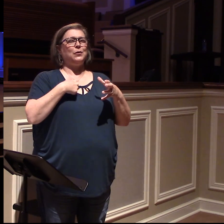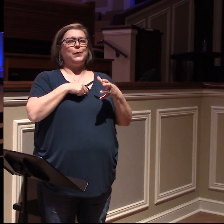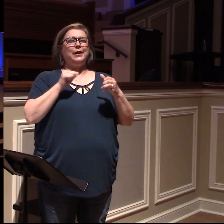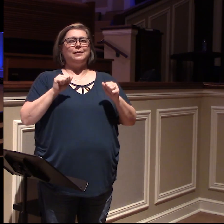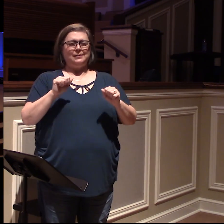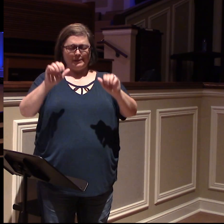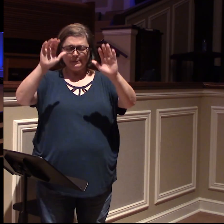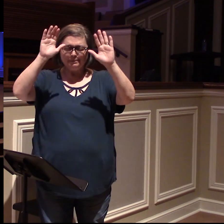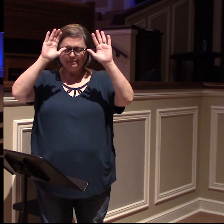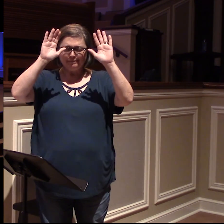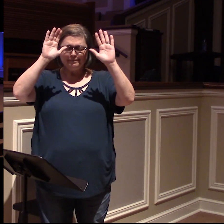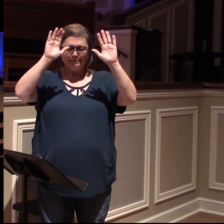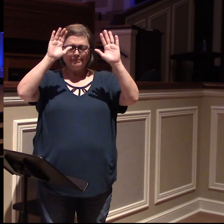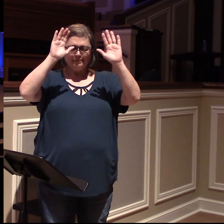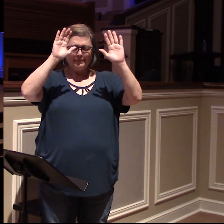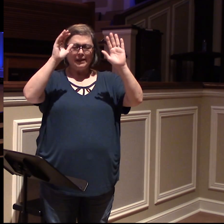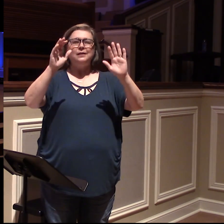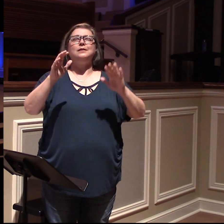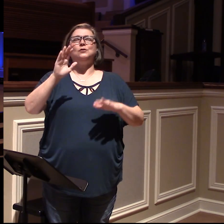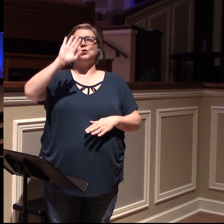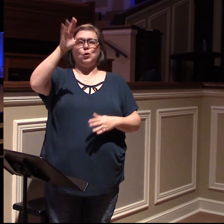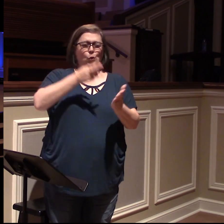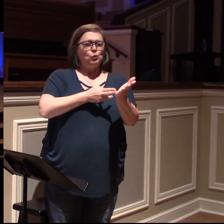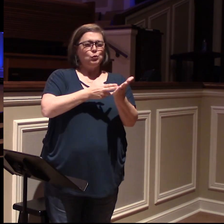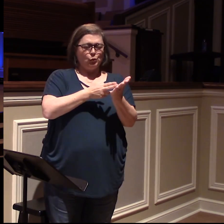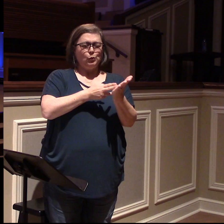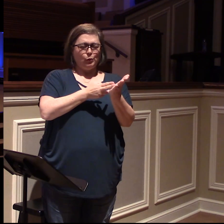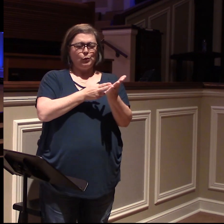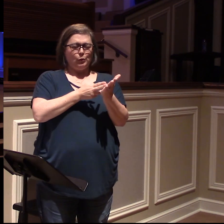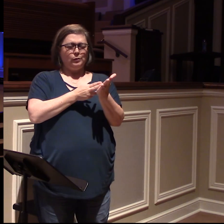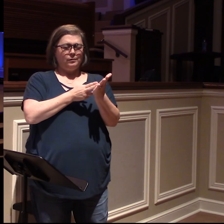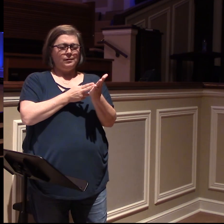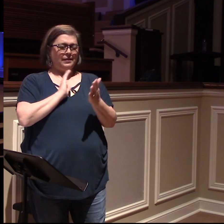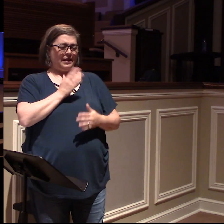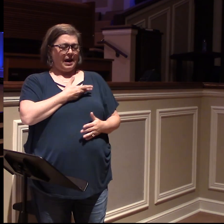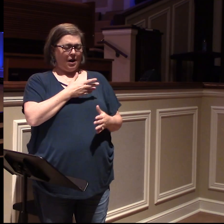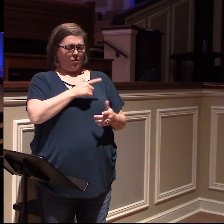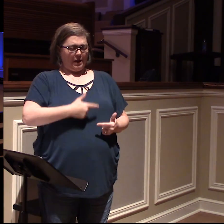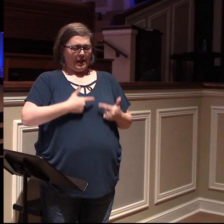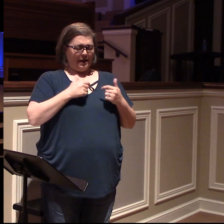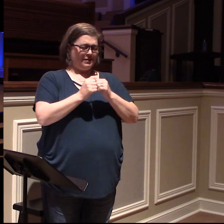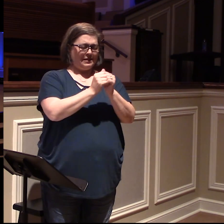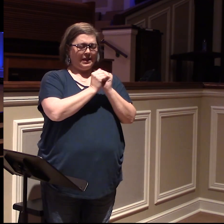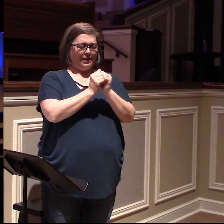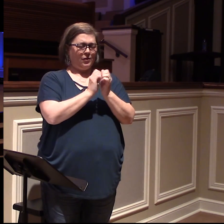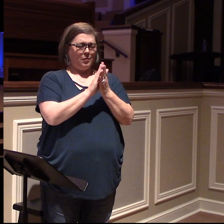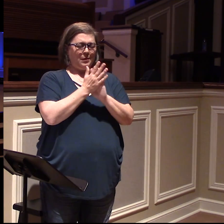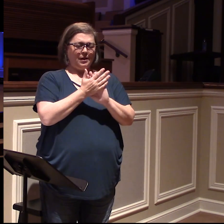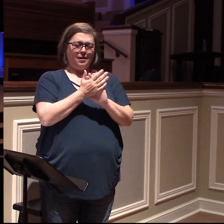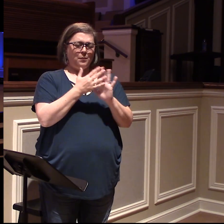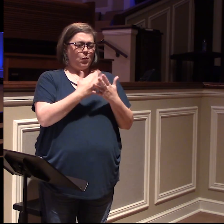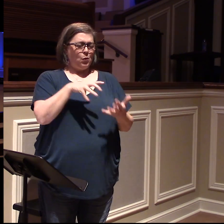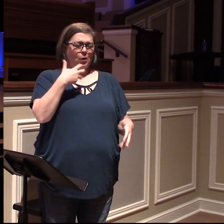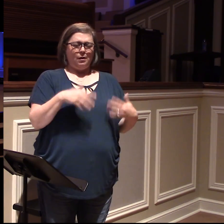submitting to the truth and the authority of your word. Lord, I pray that our lives together would be enriched and blessed because